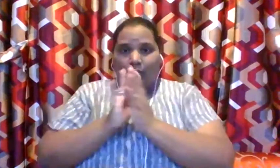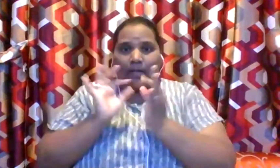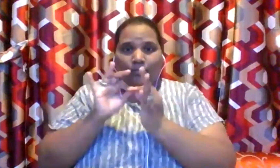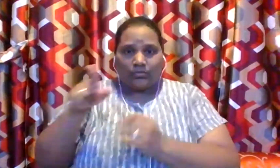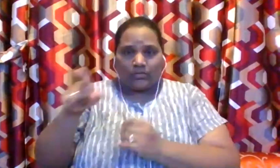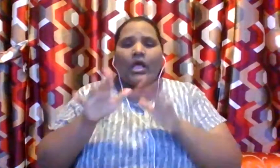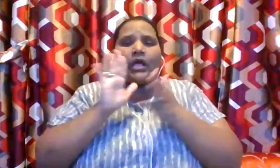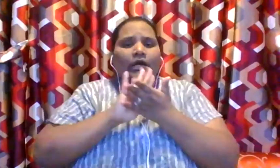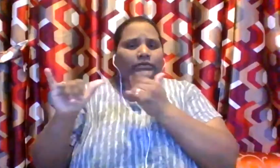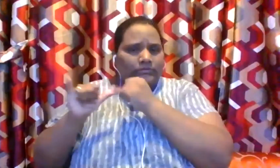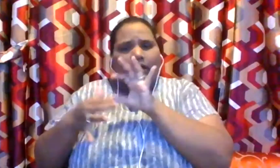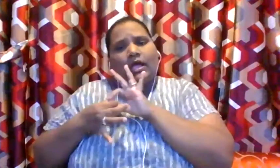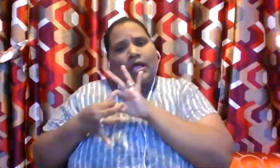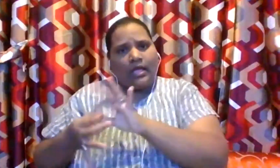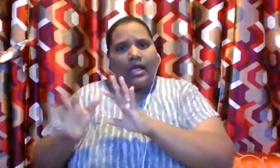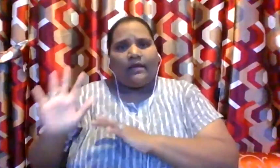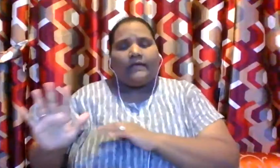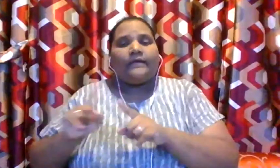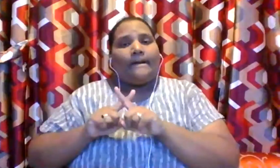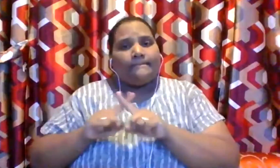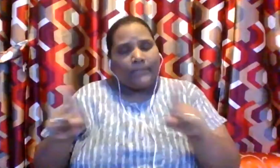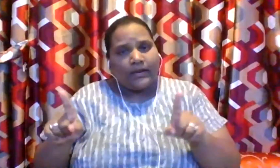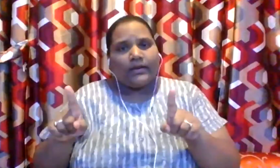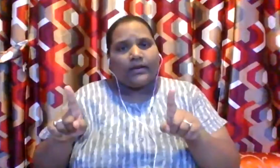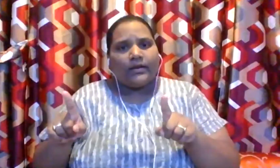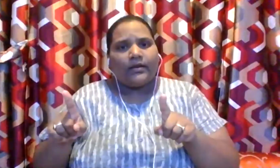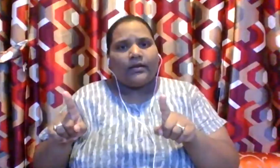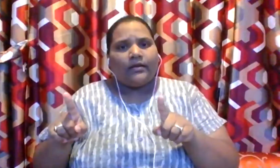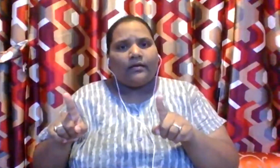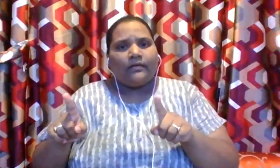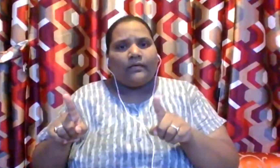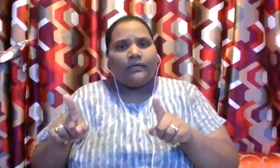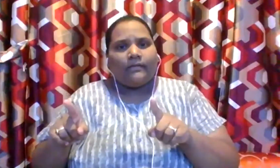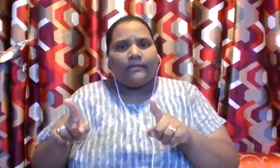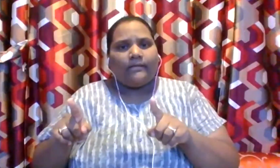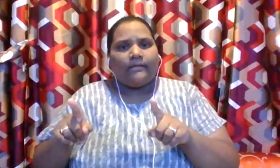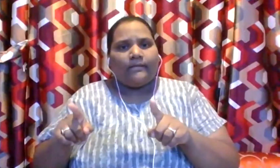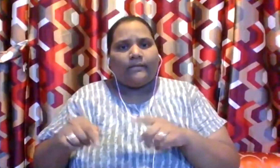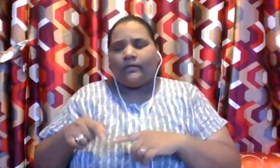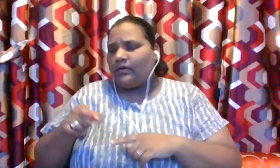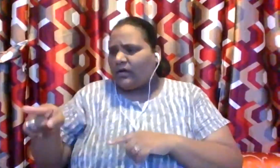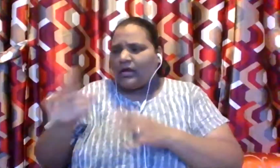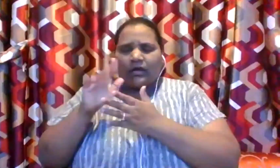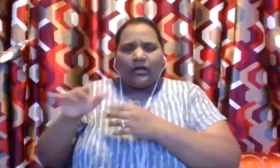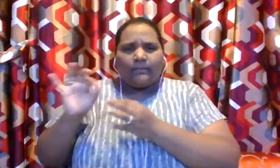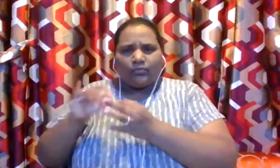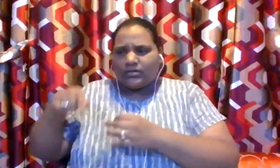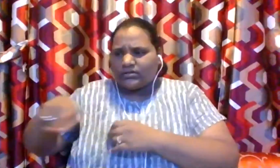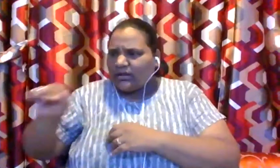why does Buddha preaching about that Vedic knowledge is not applicable? Why did he reject the